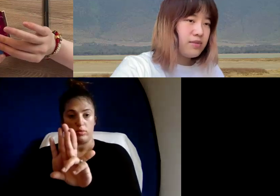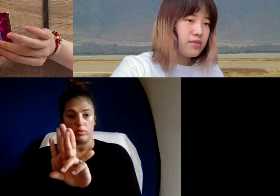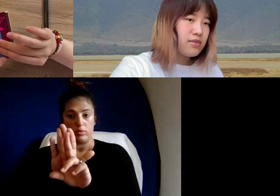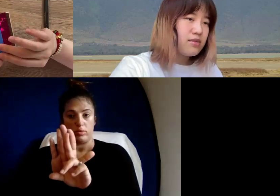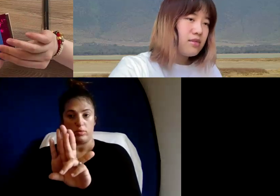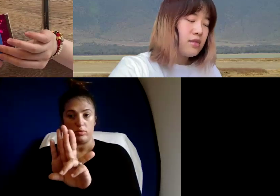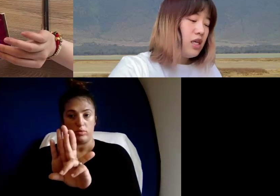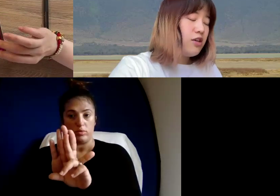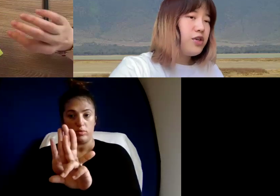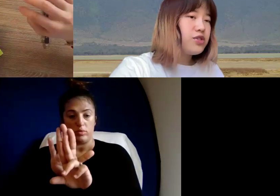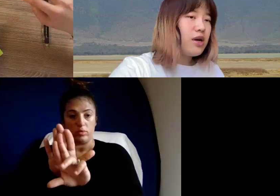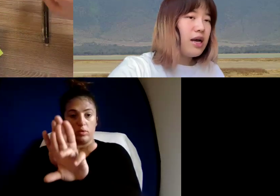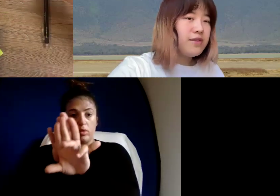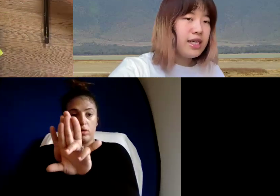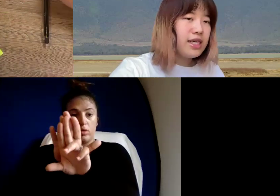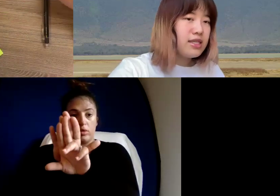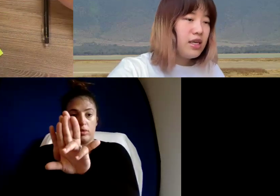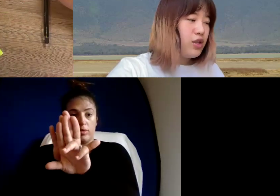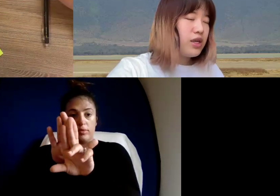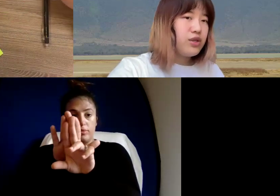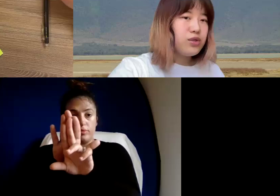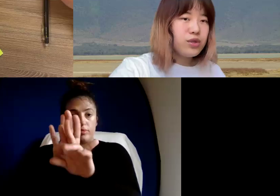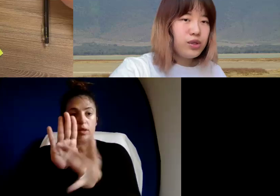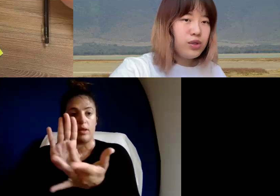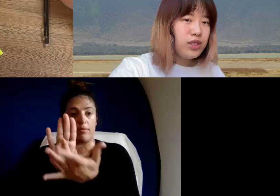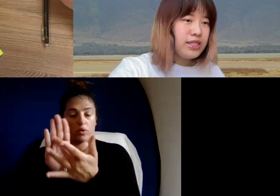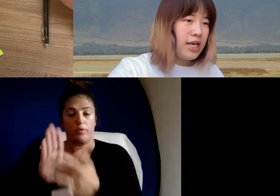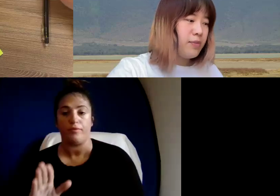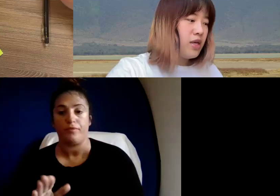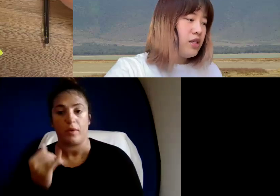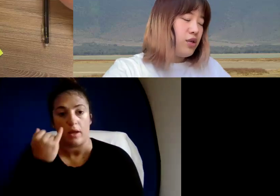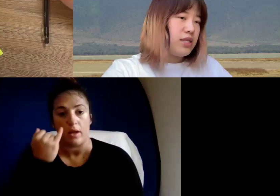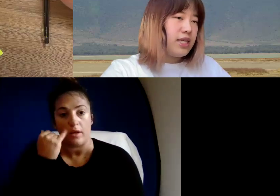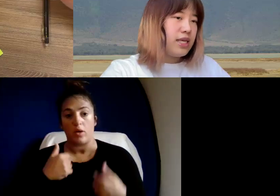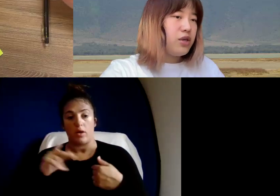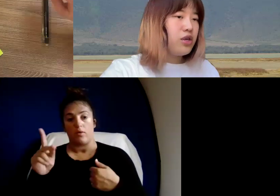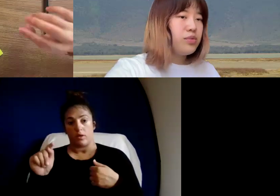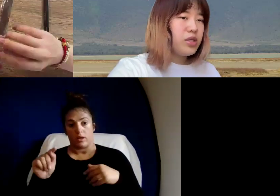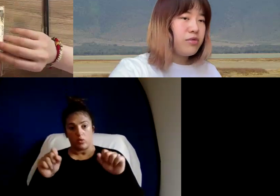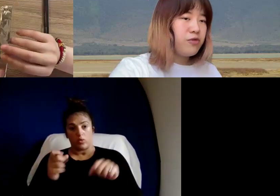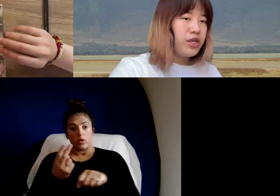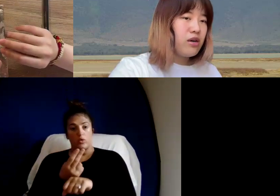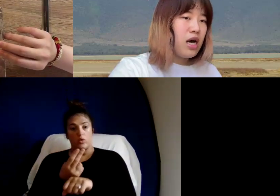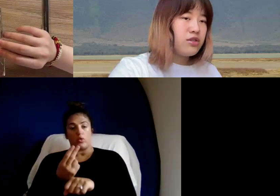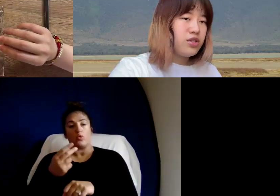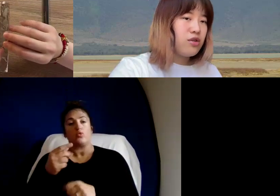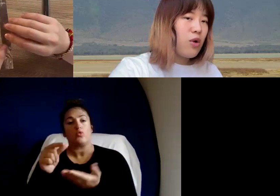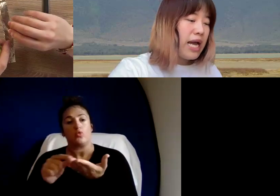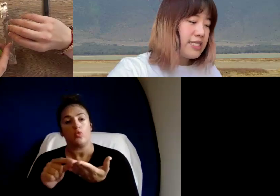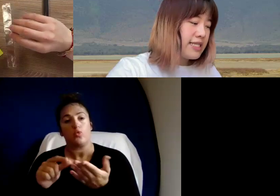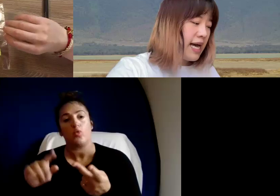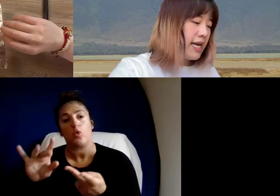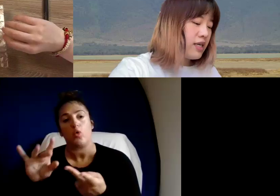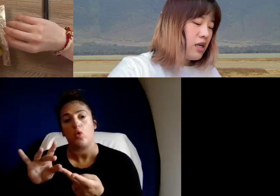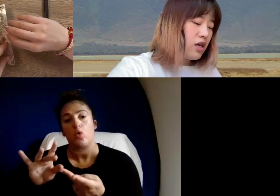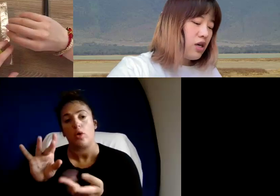firmly. If you don't have the kit, you can use glue or tape to stick your aluminum foil onto the